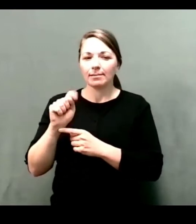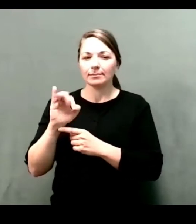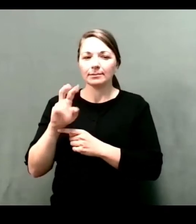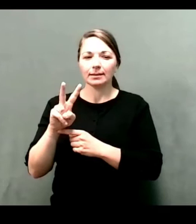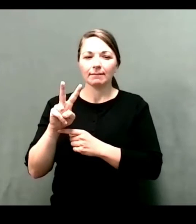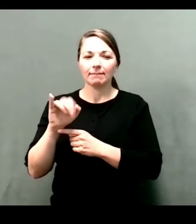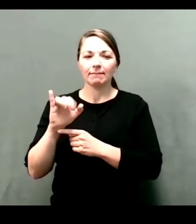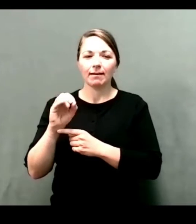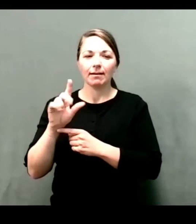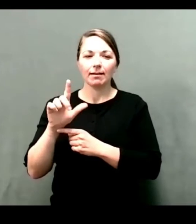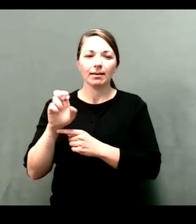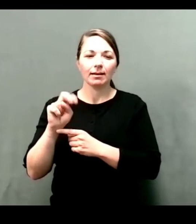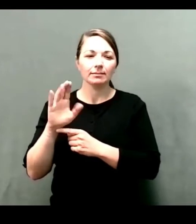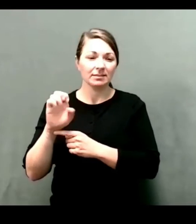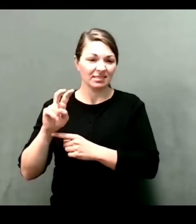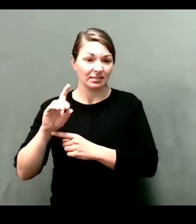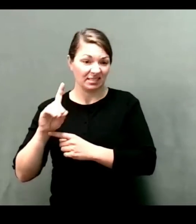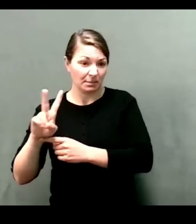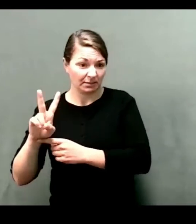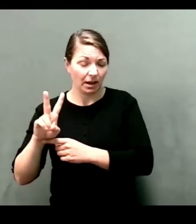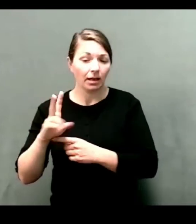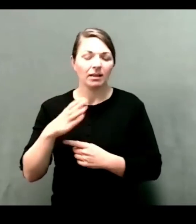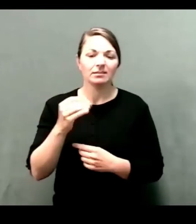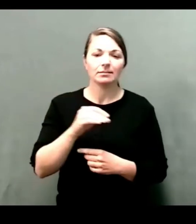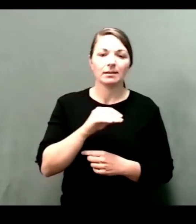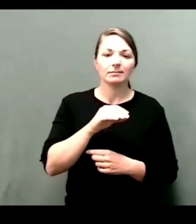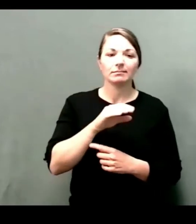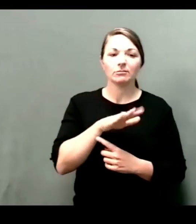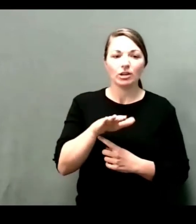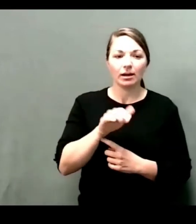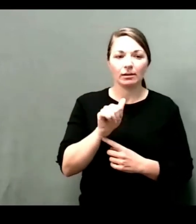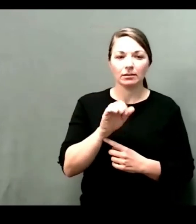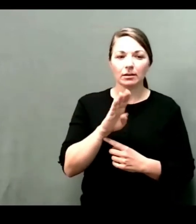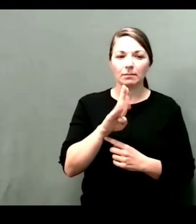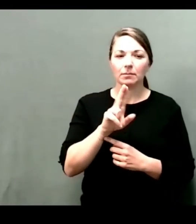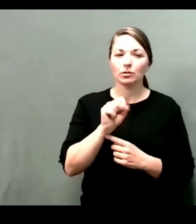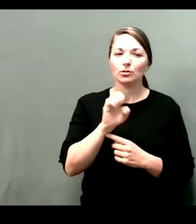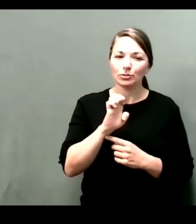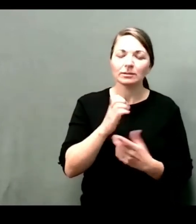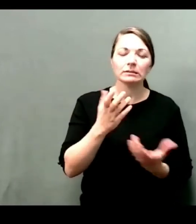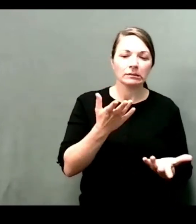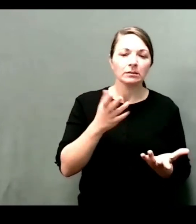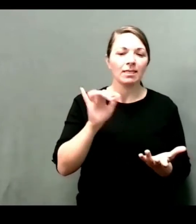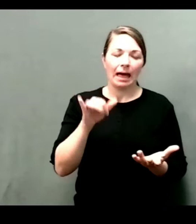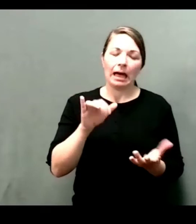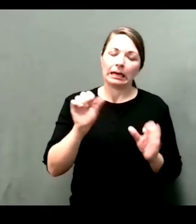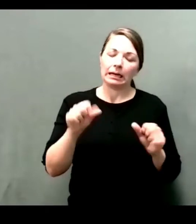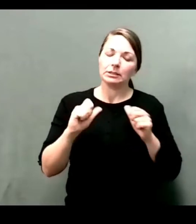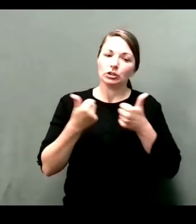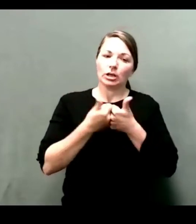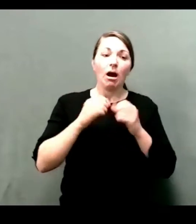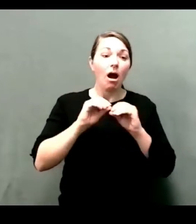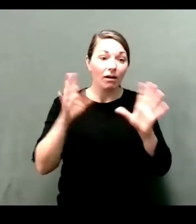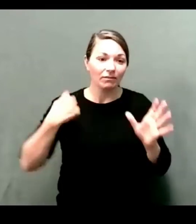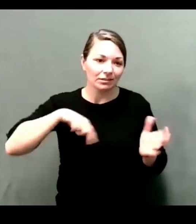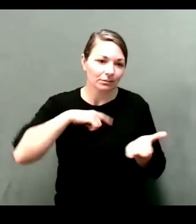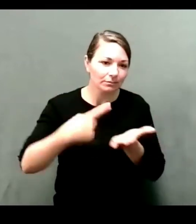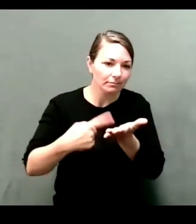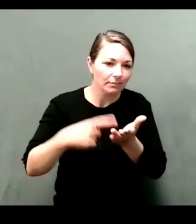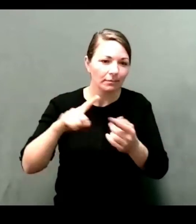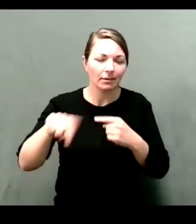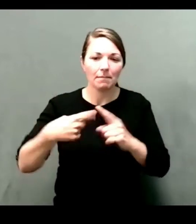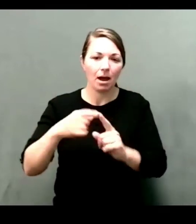sexual abuse, and some other topics that can be pretty heavy and difficult. Obviously, we're talking about oppression. So I do want to give